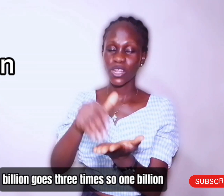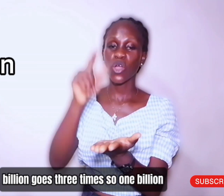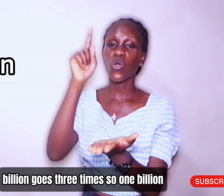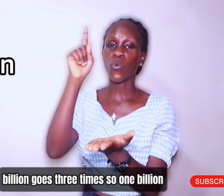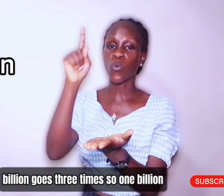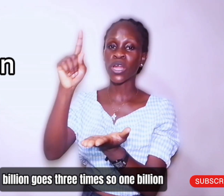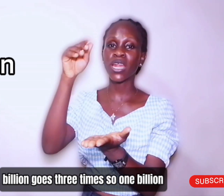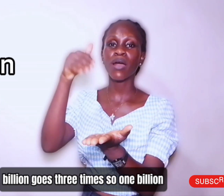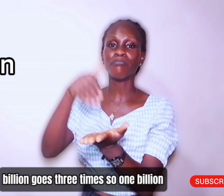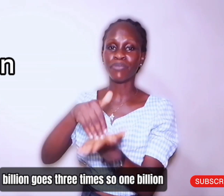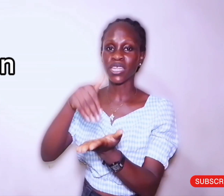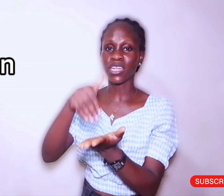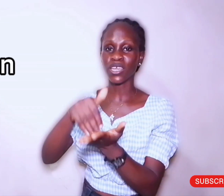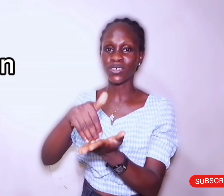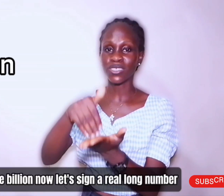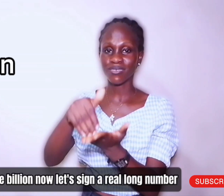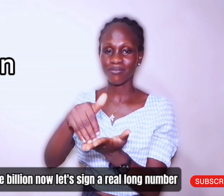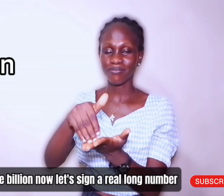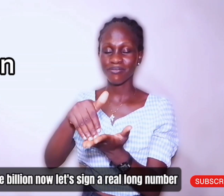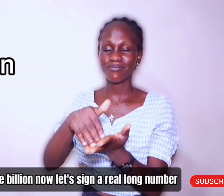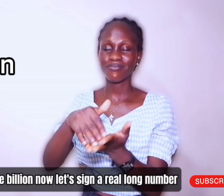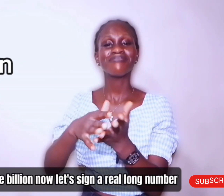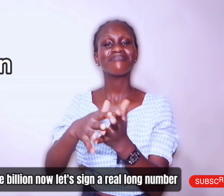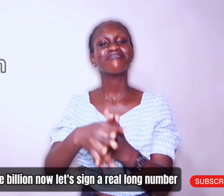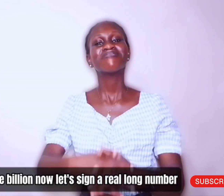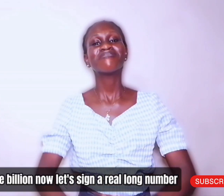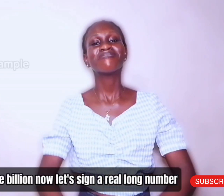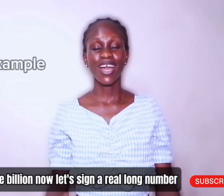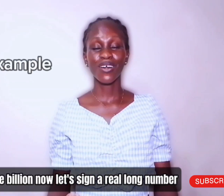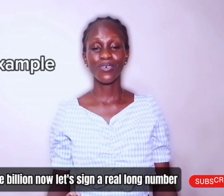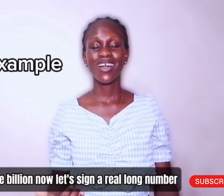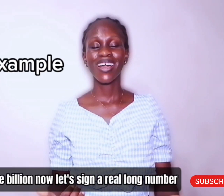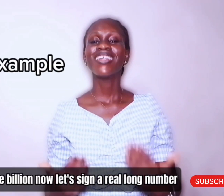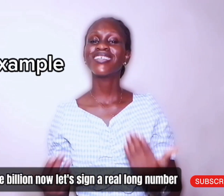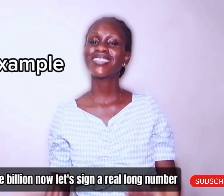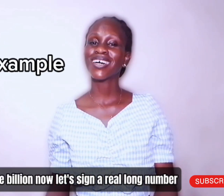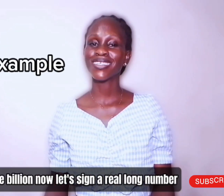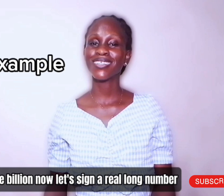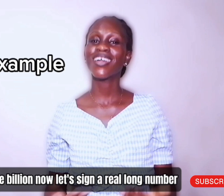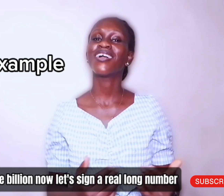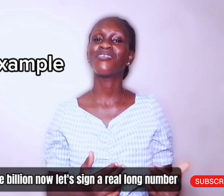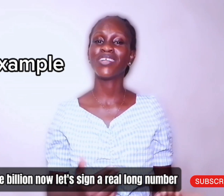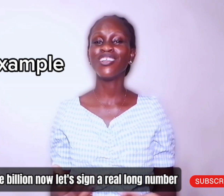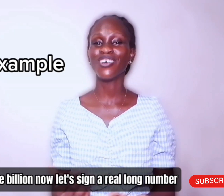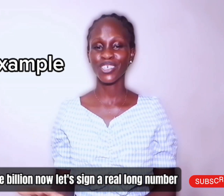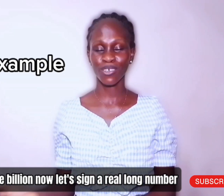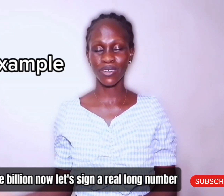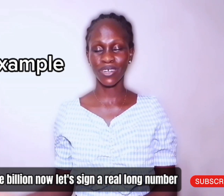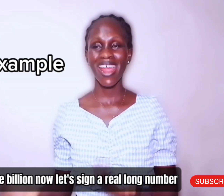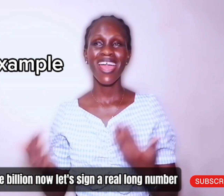billion, 1 billion. Now let's sign a really long number like